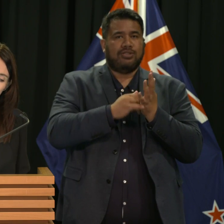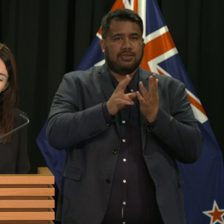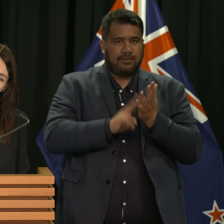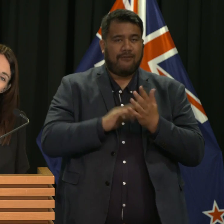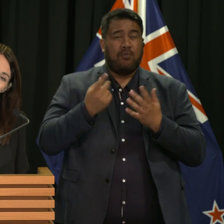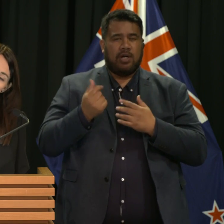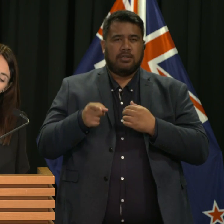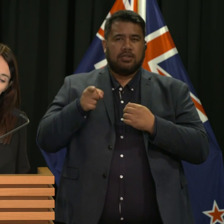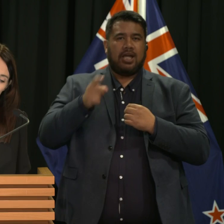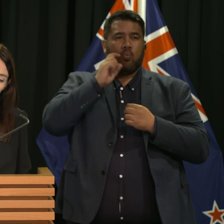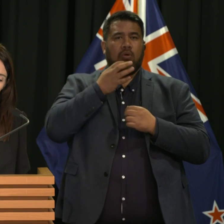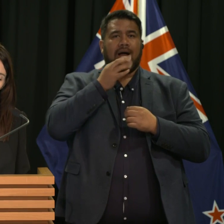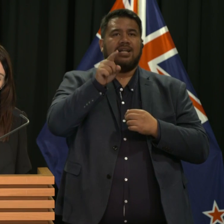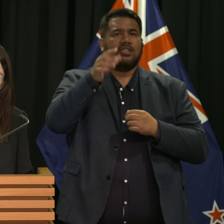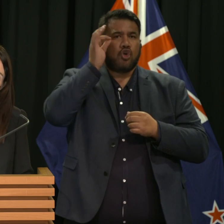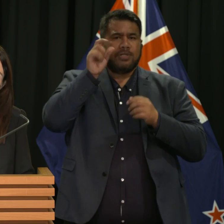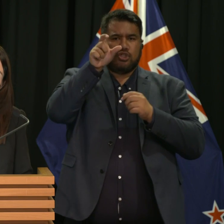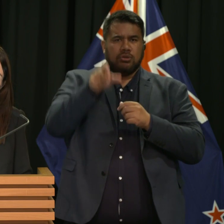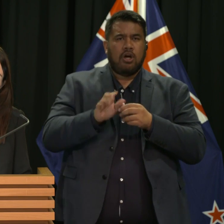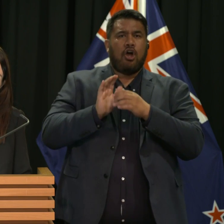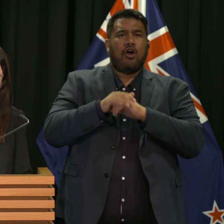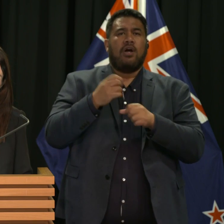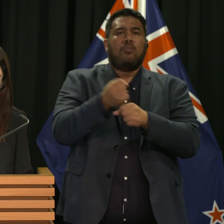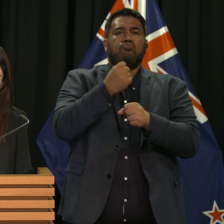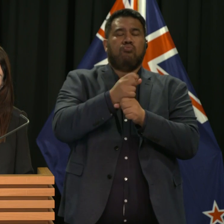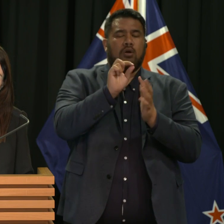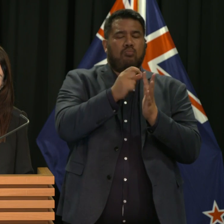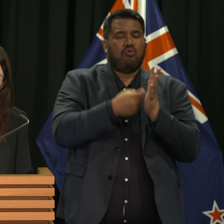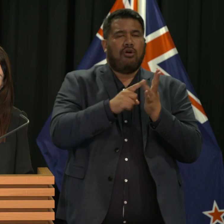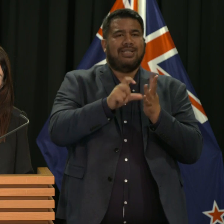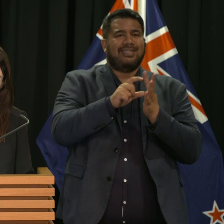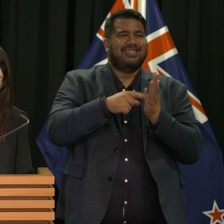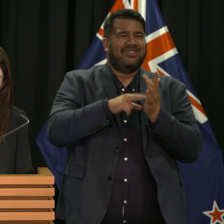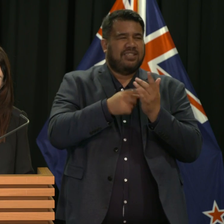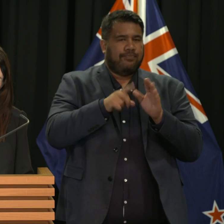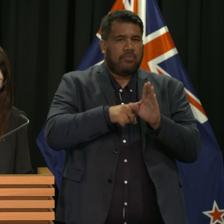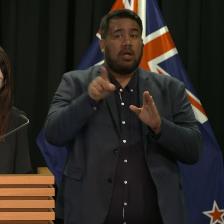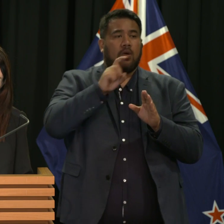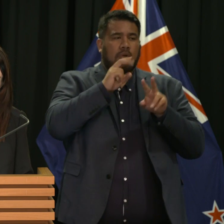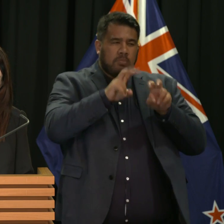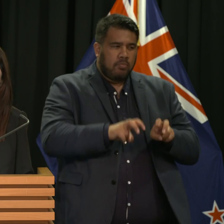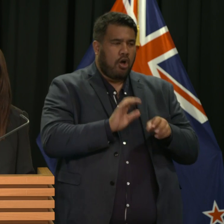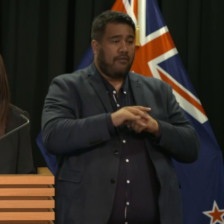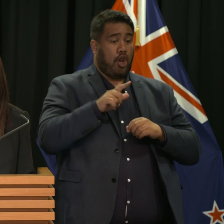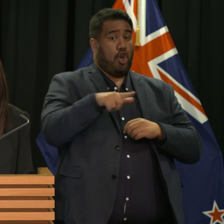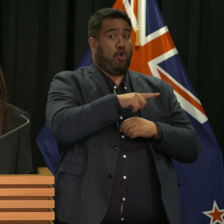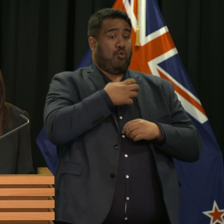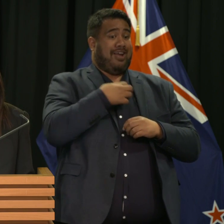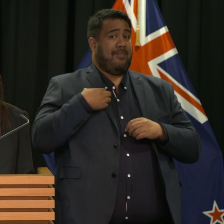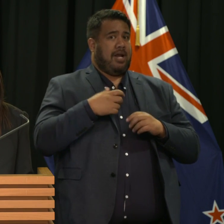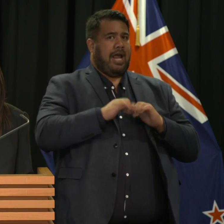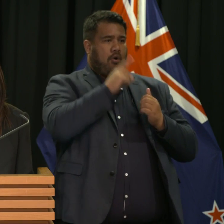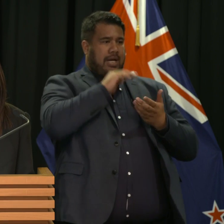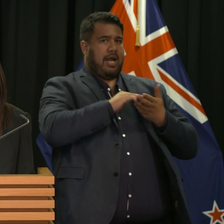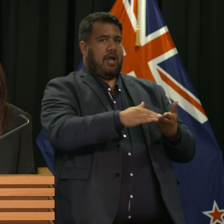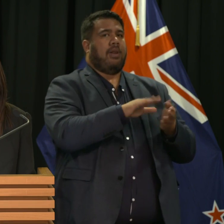the Productivity Commission to look at what local government could do on land banking in particular. And that was a reference the